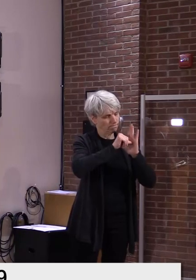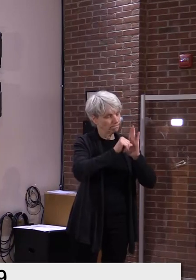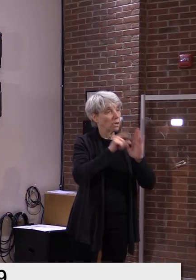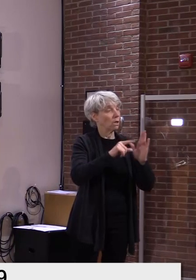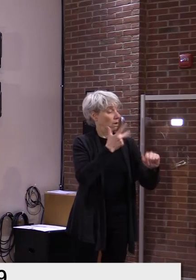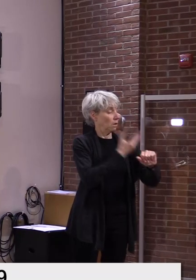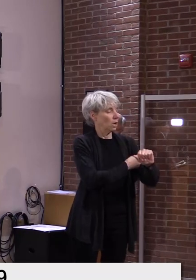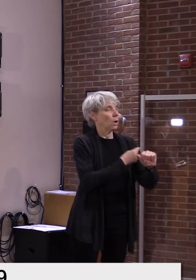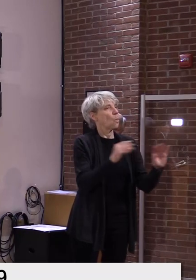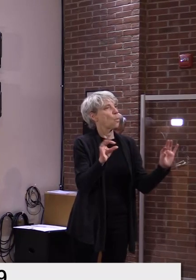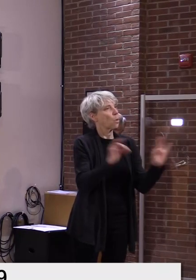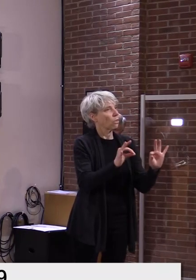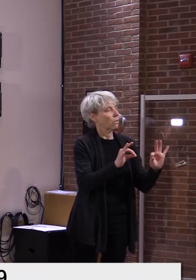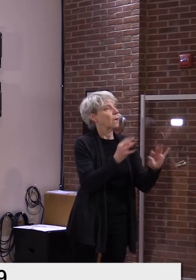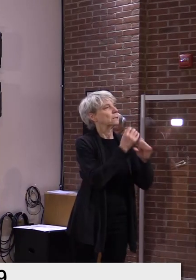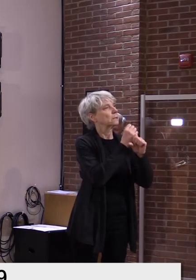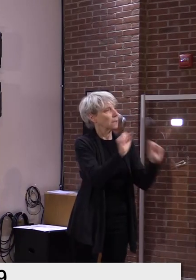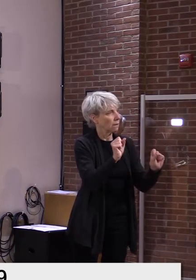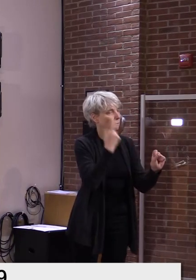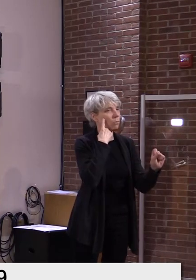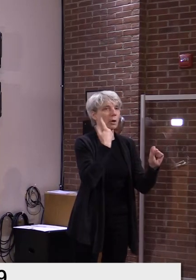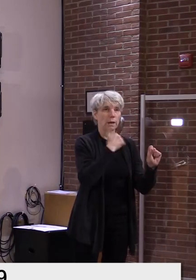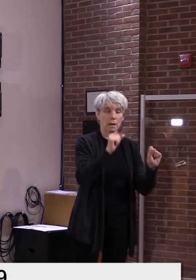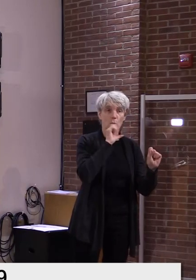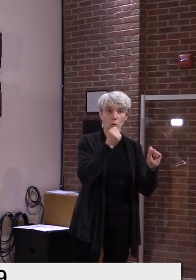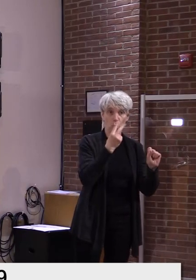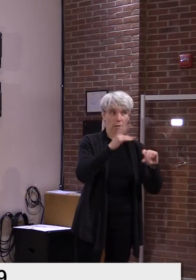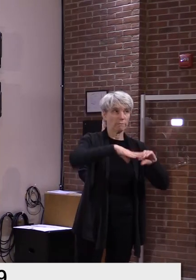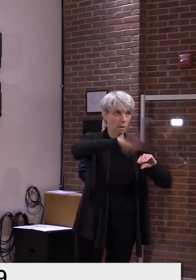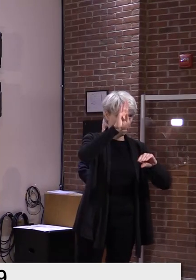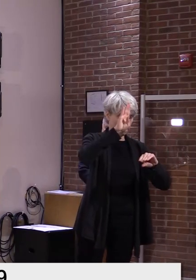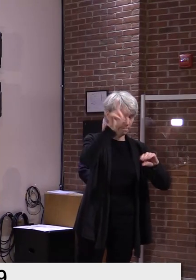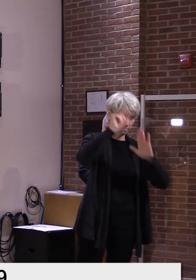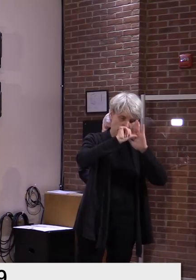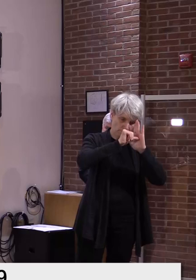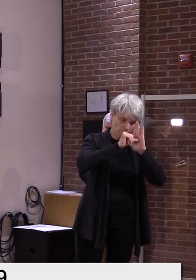those ages 12 and over. And the federal